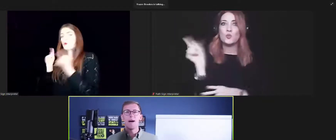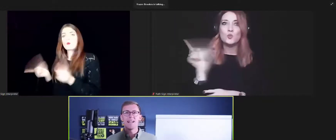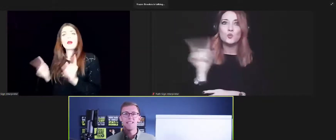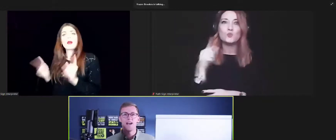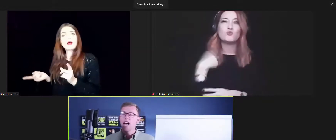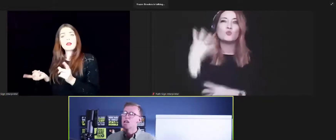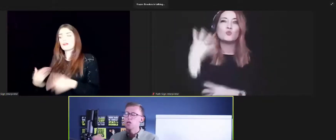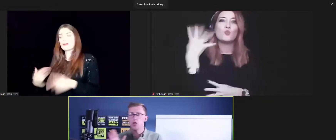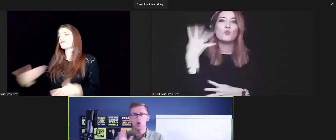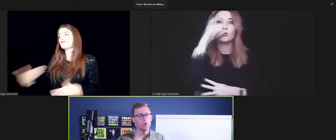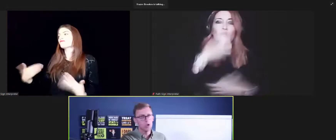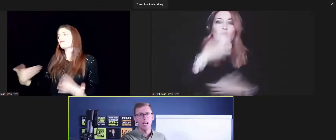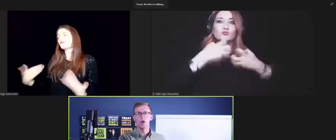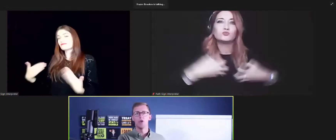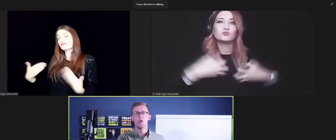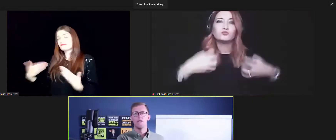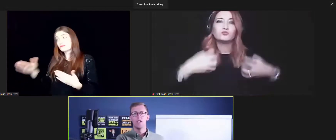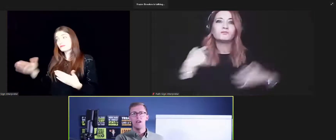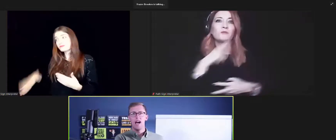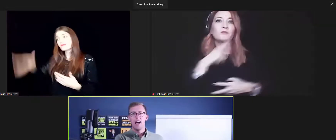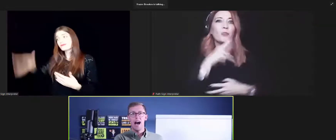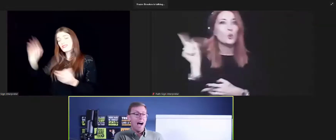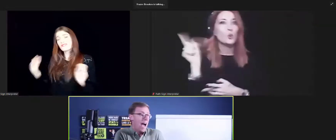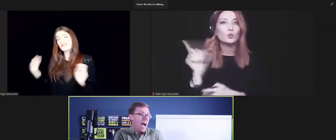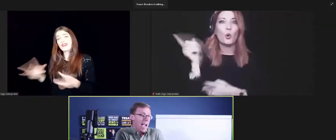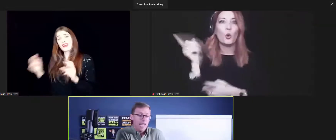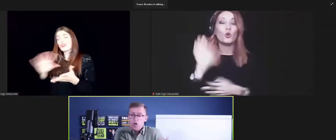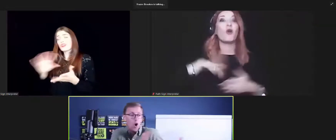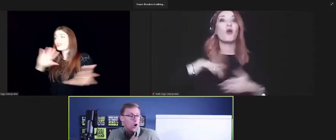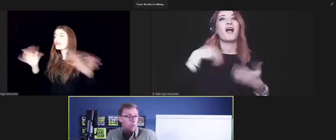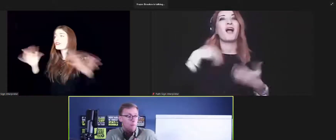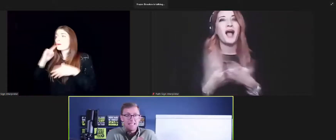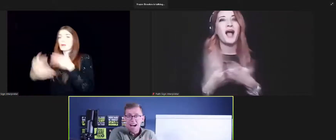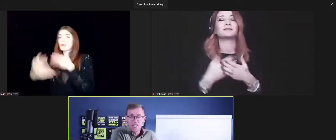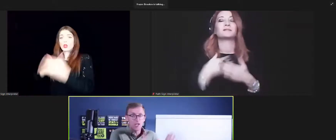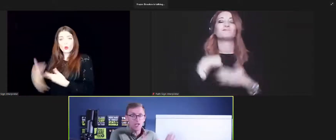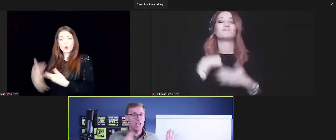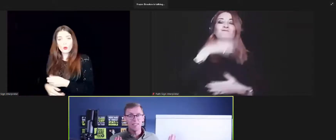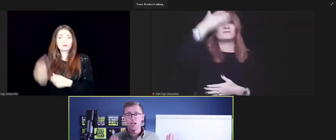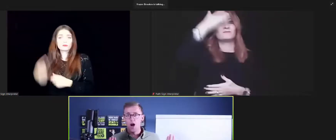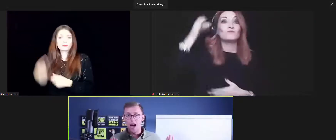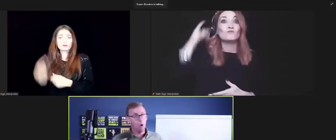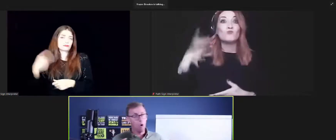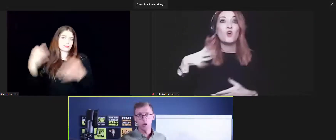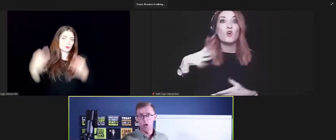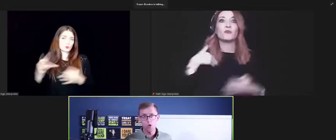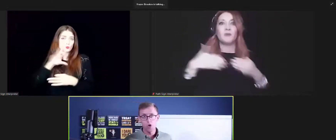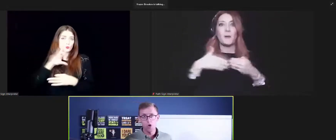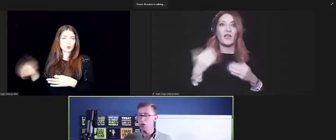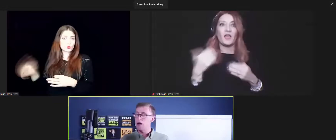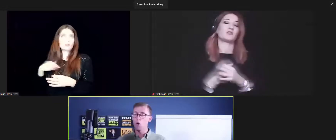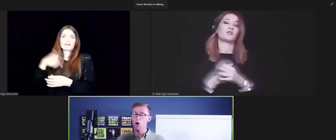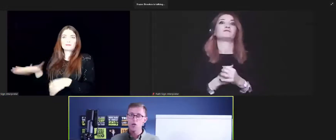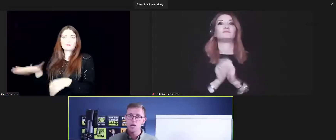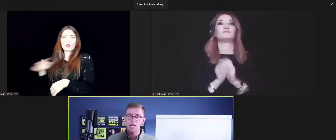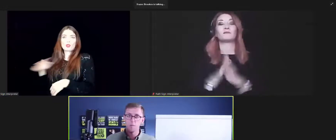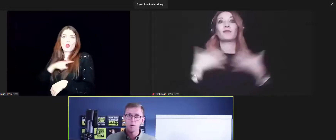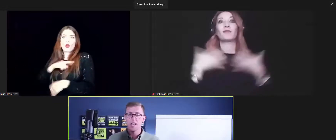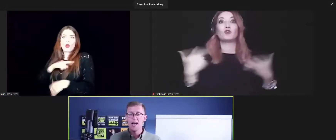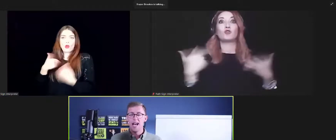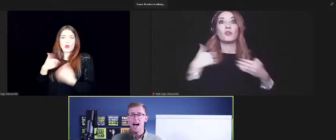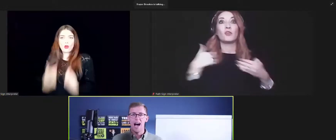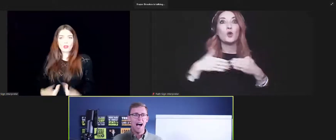better as soon as I could. I ignored what my dad said a lot. I wasn't coachable. I wasn't